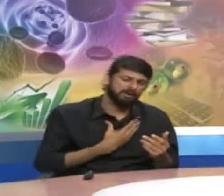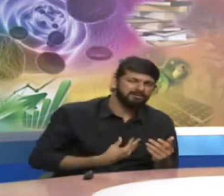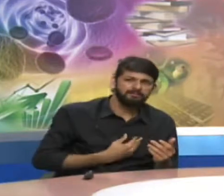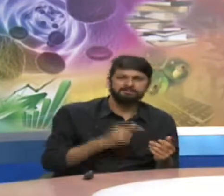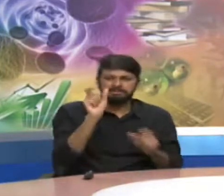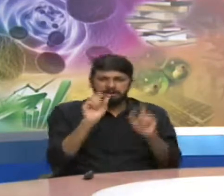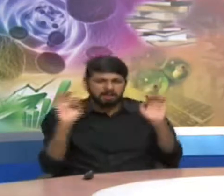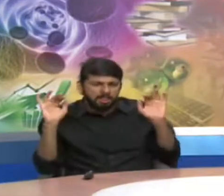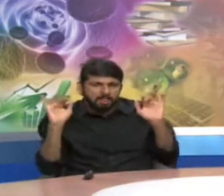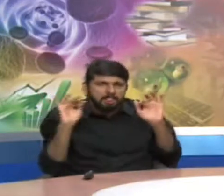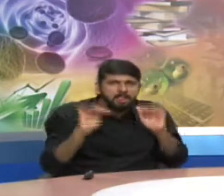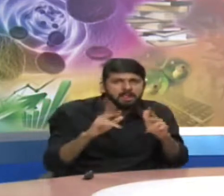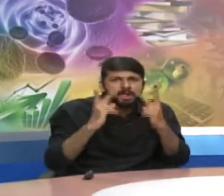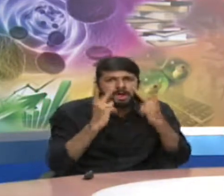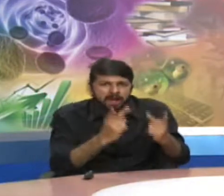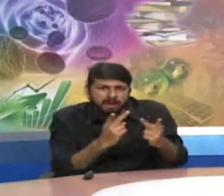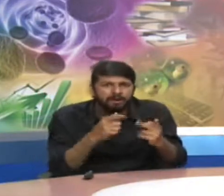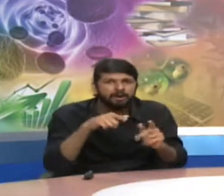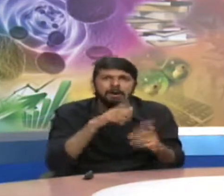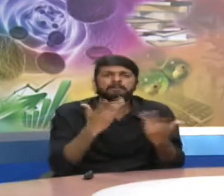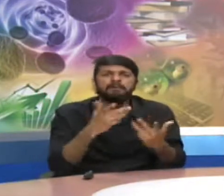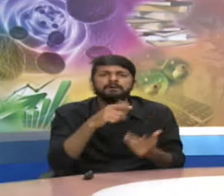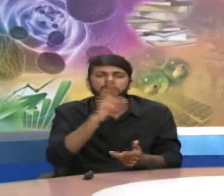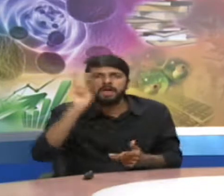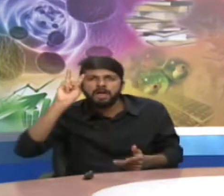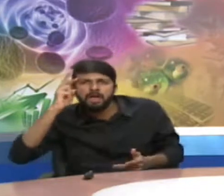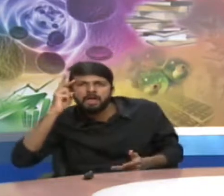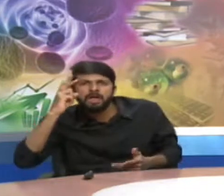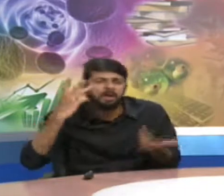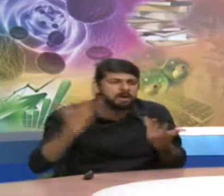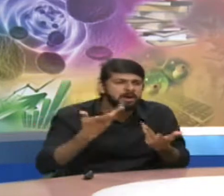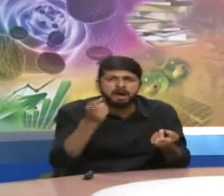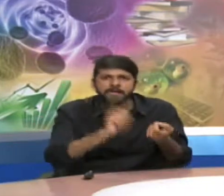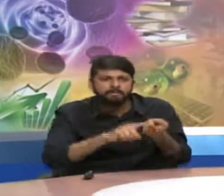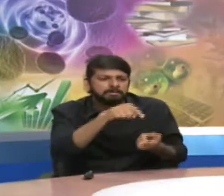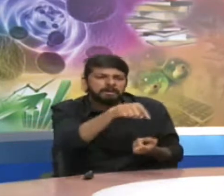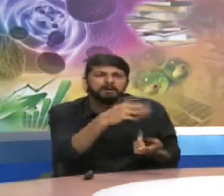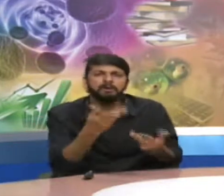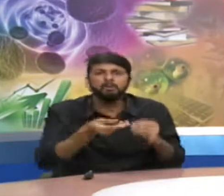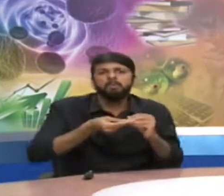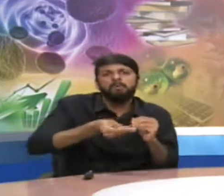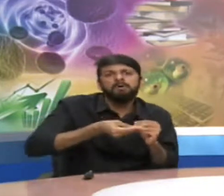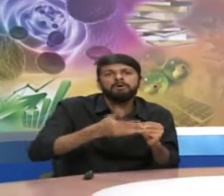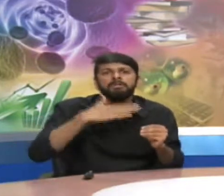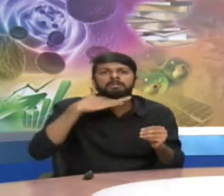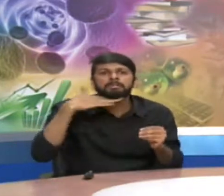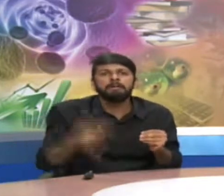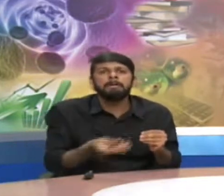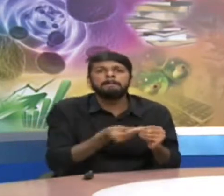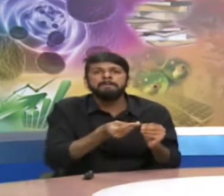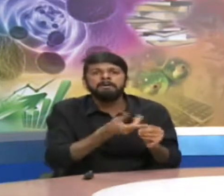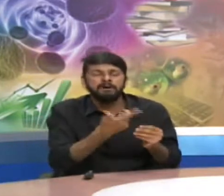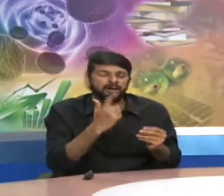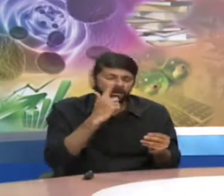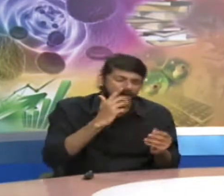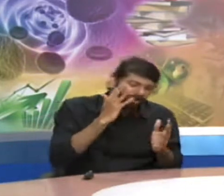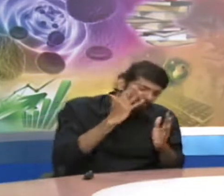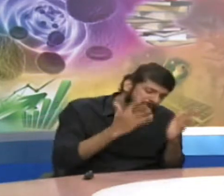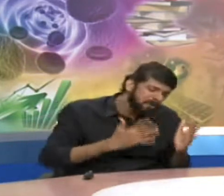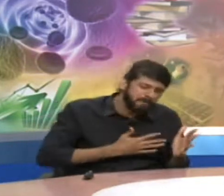deeply concerned. One is fanning her, other is checking her pulse.